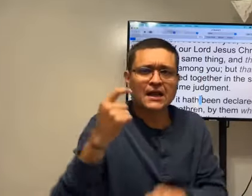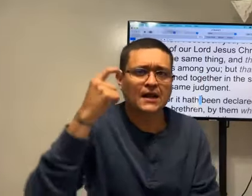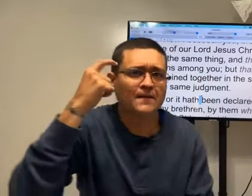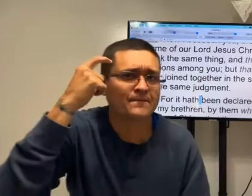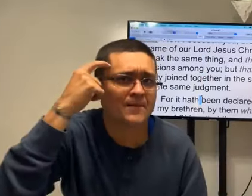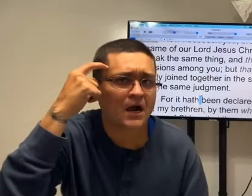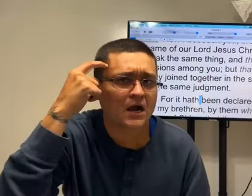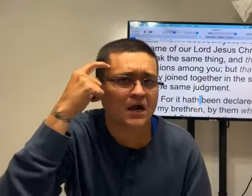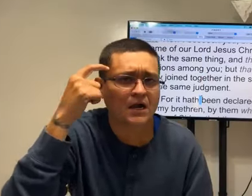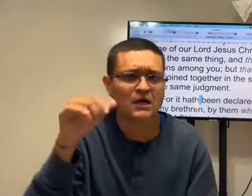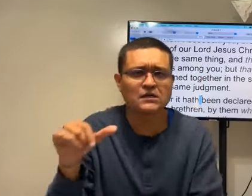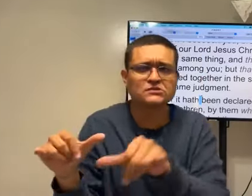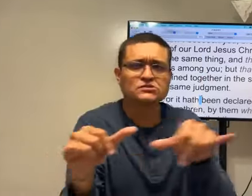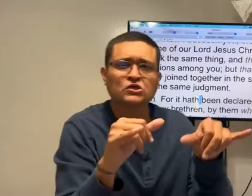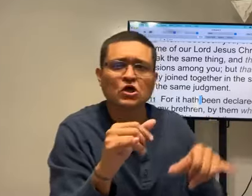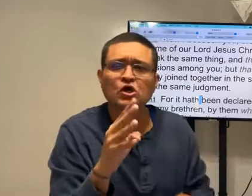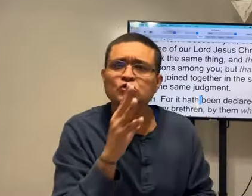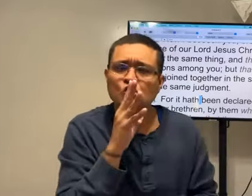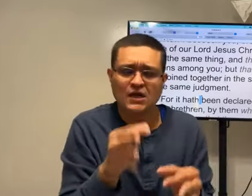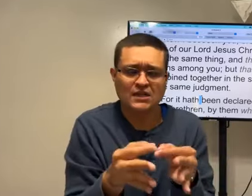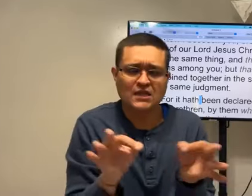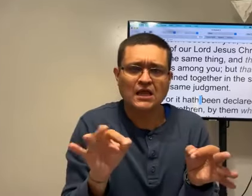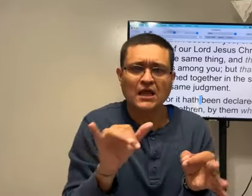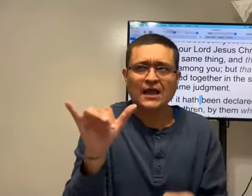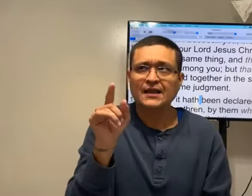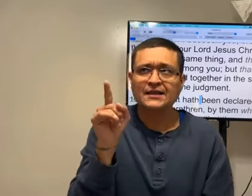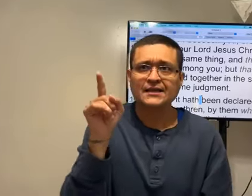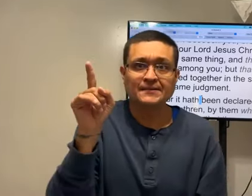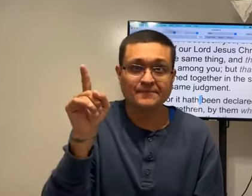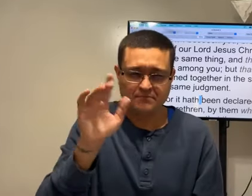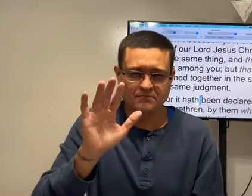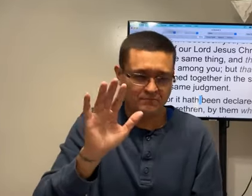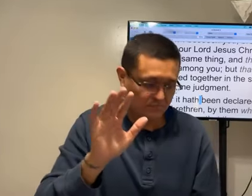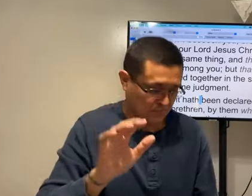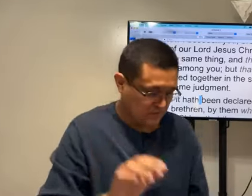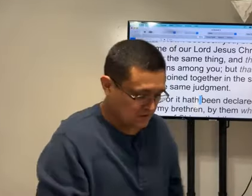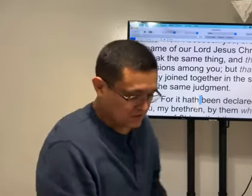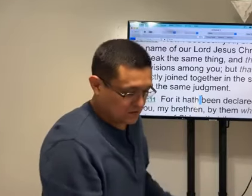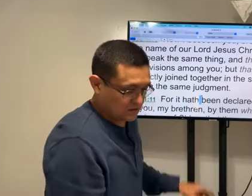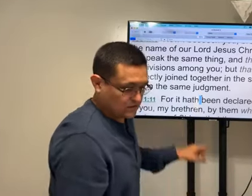Right? We're all the church of God. We need to speak and believe the same thing. Have the same mind.